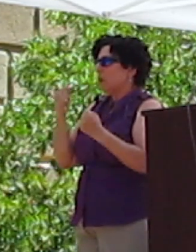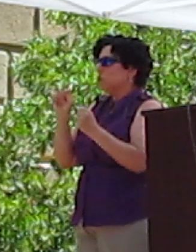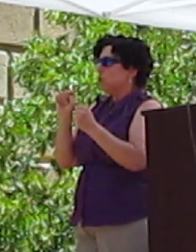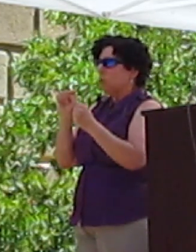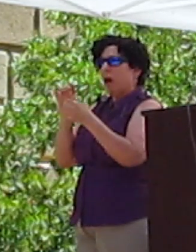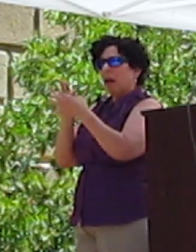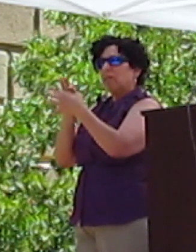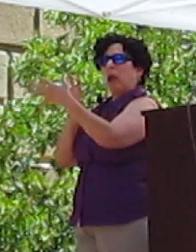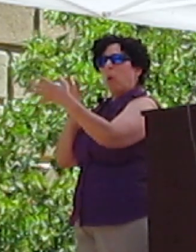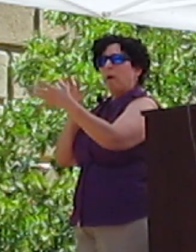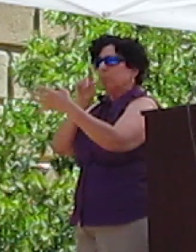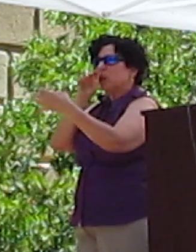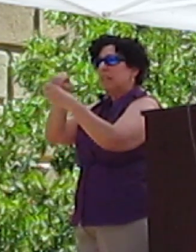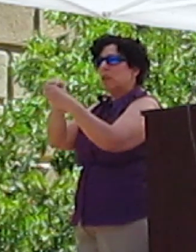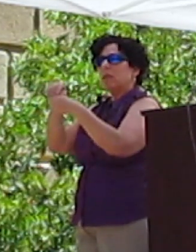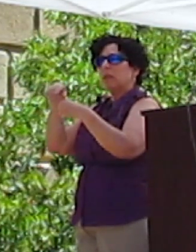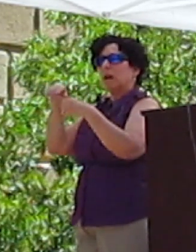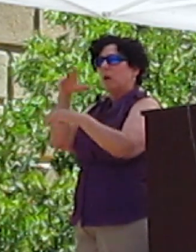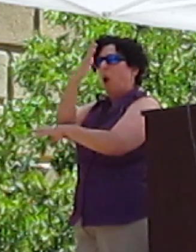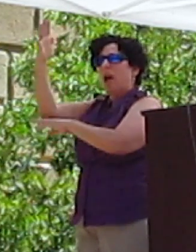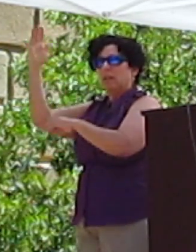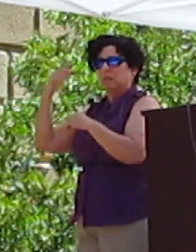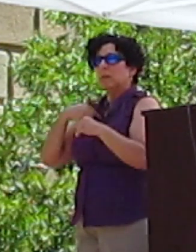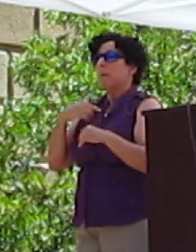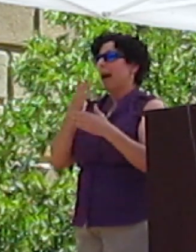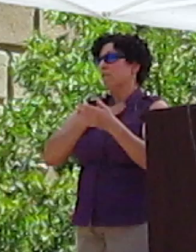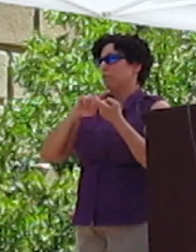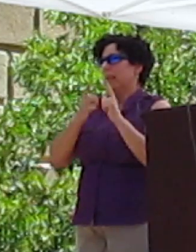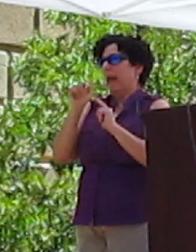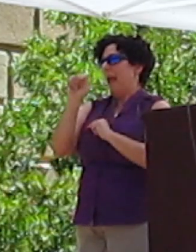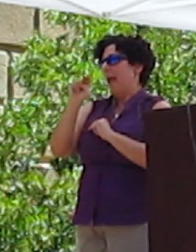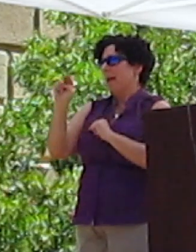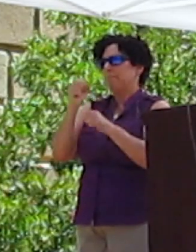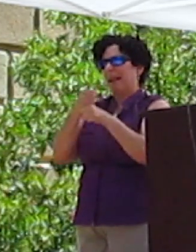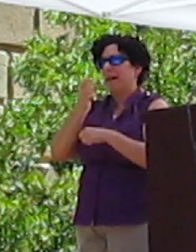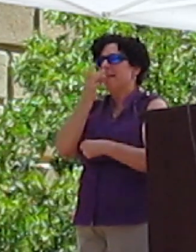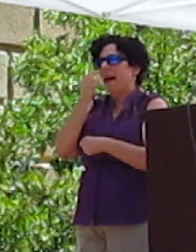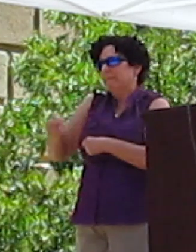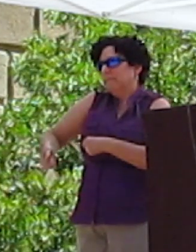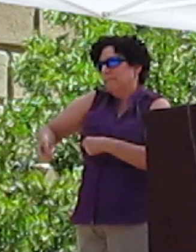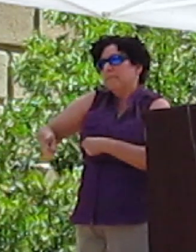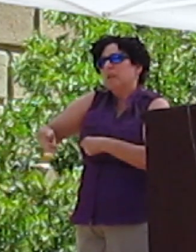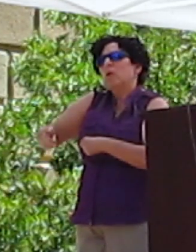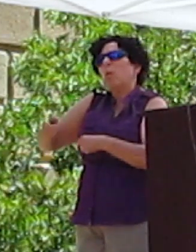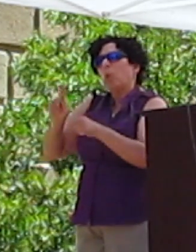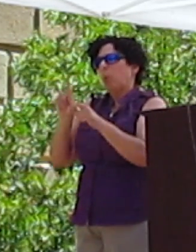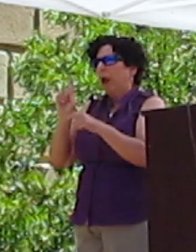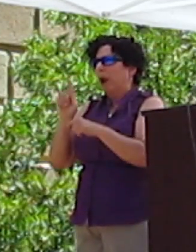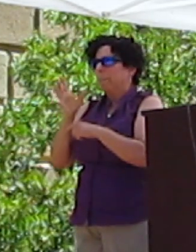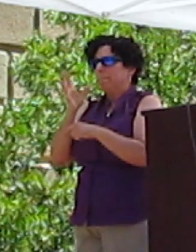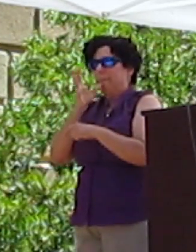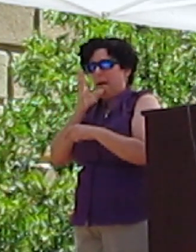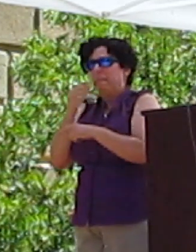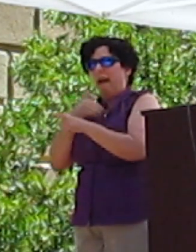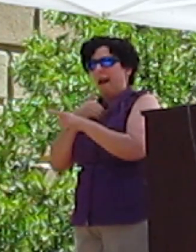wild. A girl named Anne made a flashlight to help people like her mom have electricity in places that are far away from